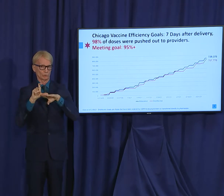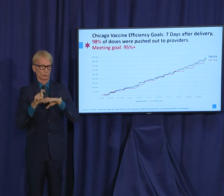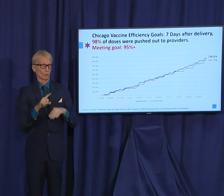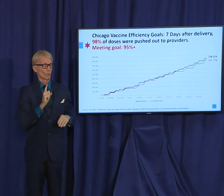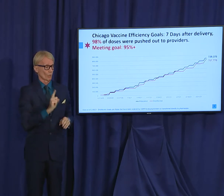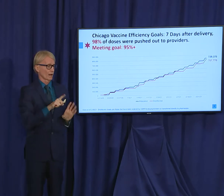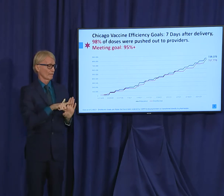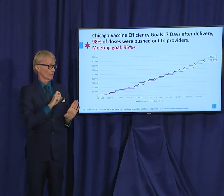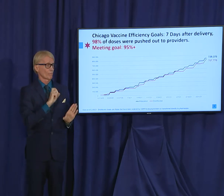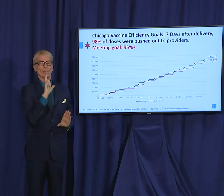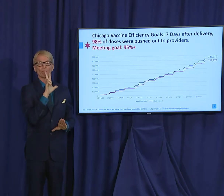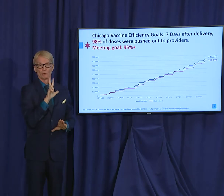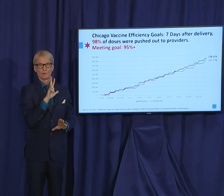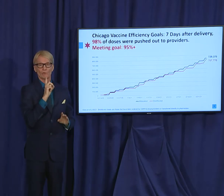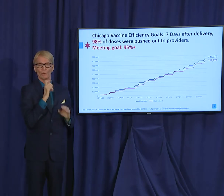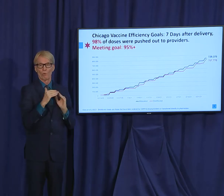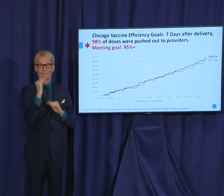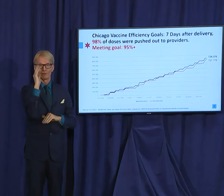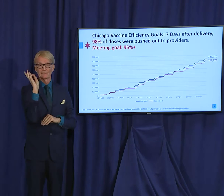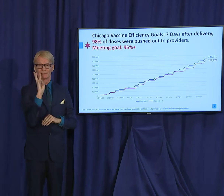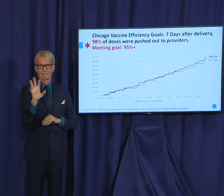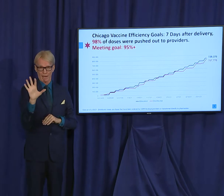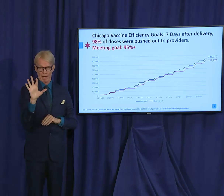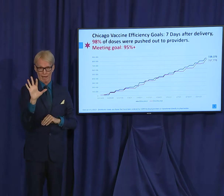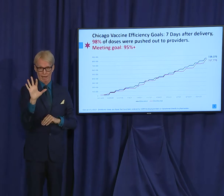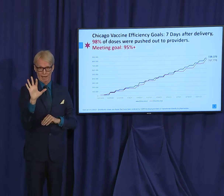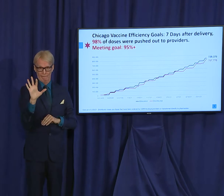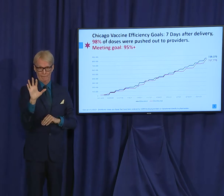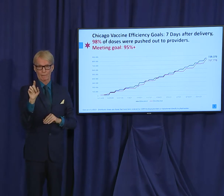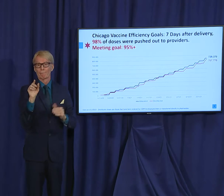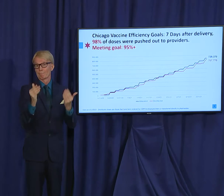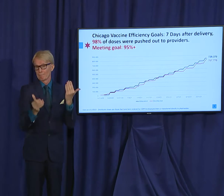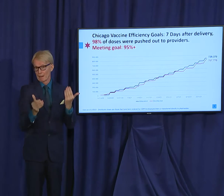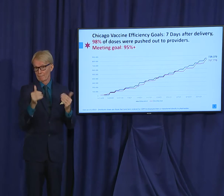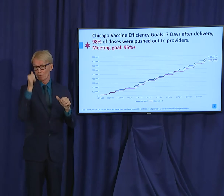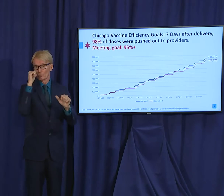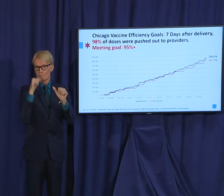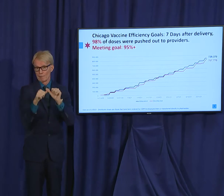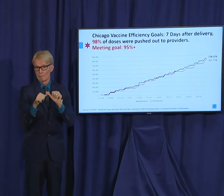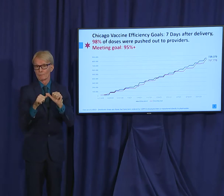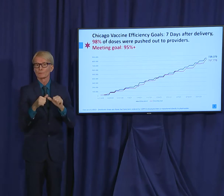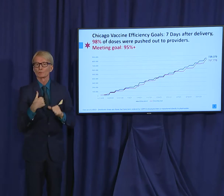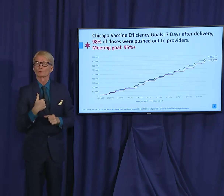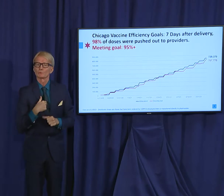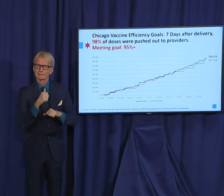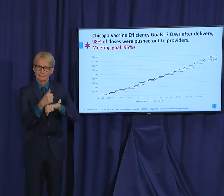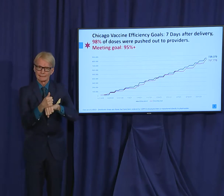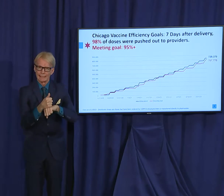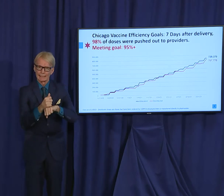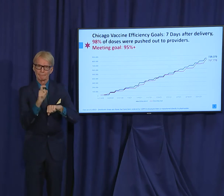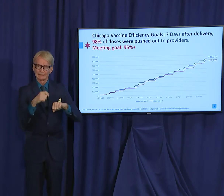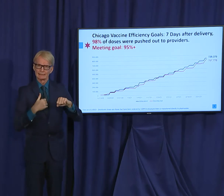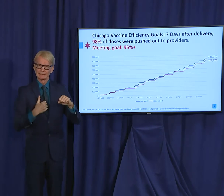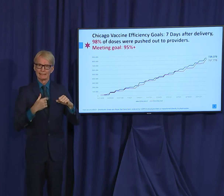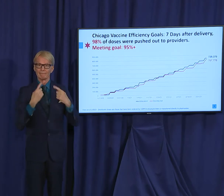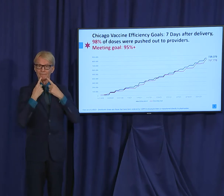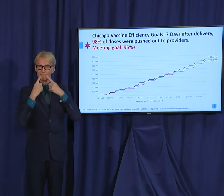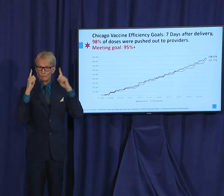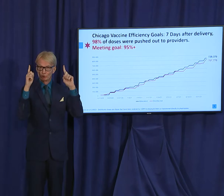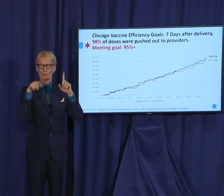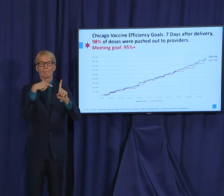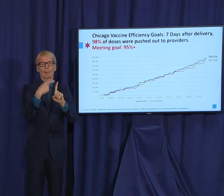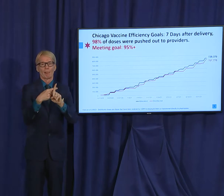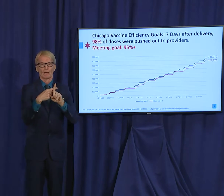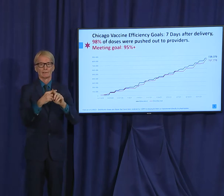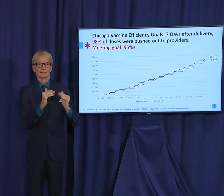3 Chicago residents over 65. As you may recall, we set both vaccine efficacy and equity goals here in the city.